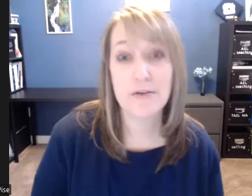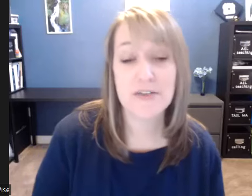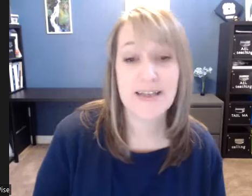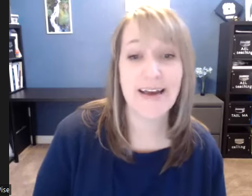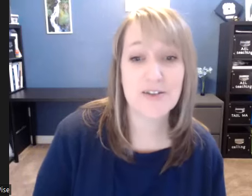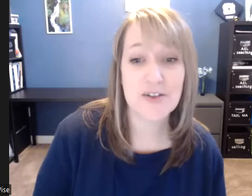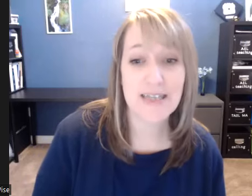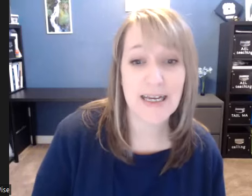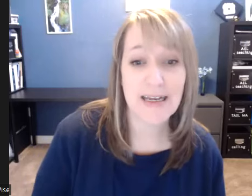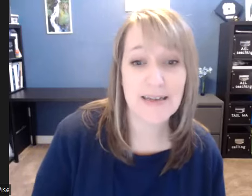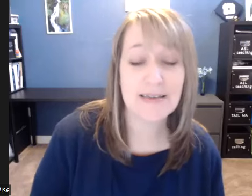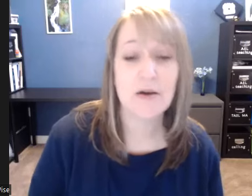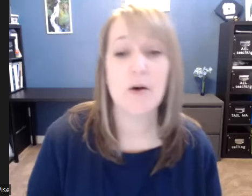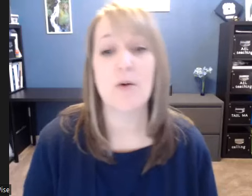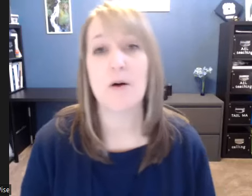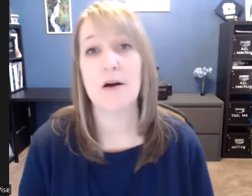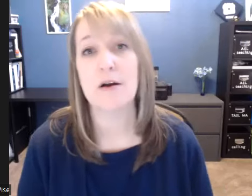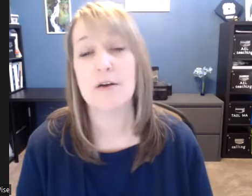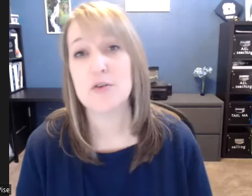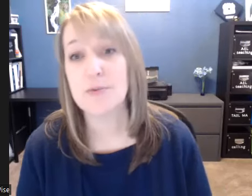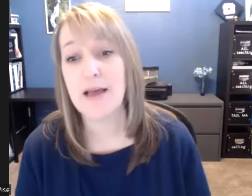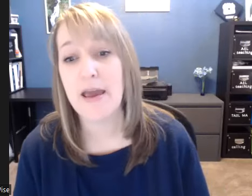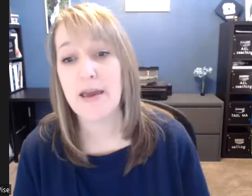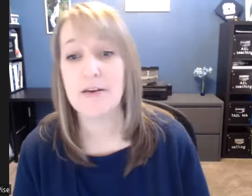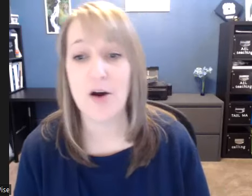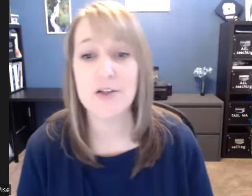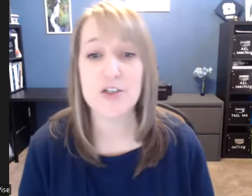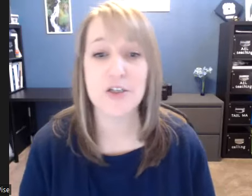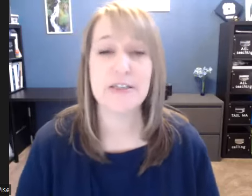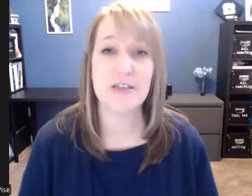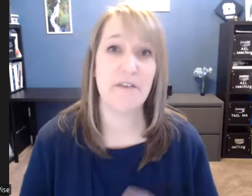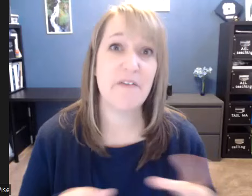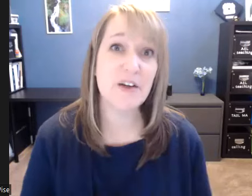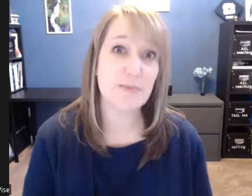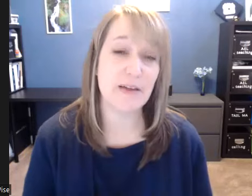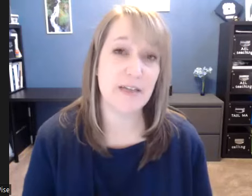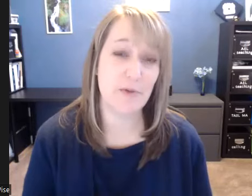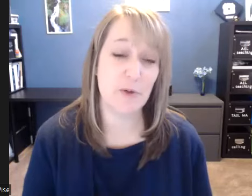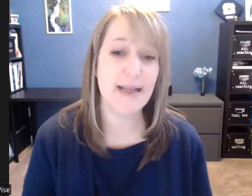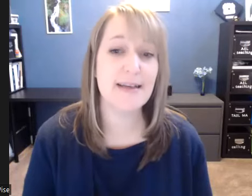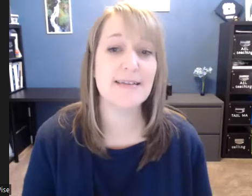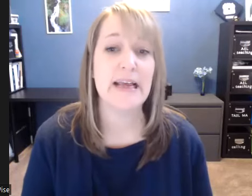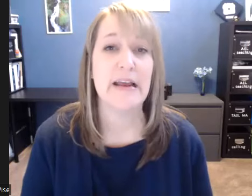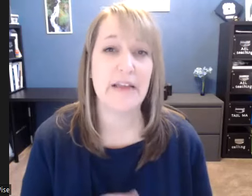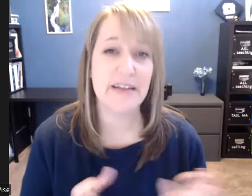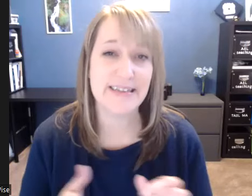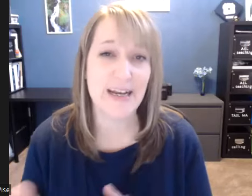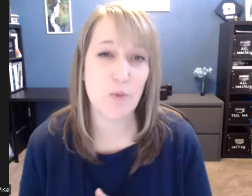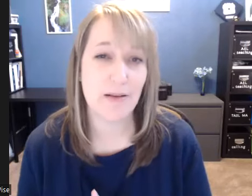Curves, Exercise, or AAA car insurance to be fingerspelled the name of what it is and then sign what